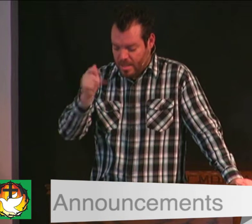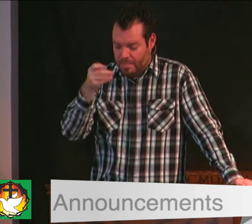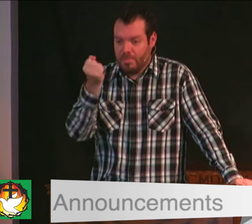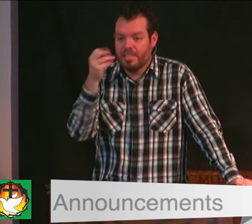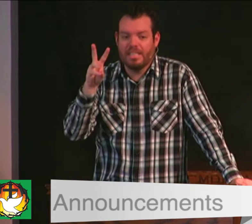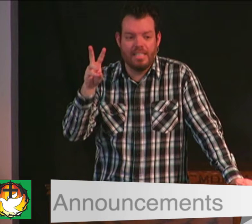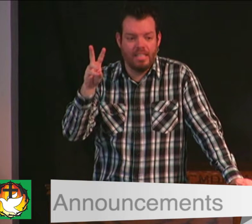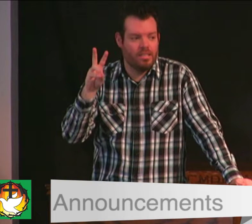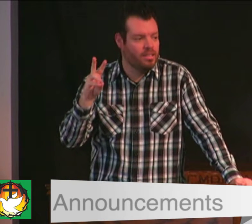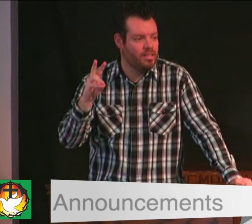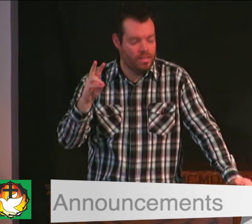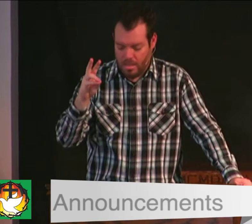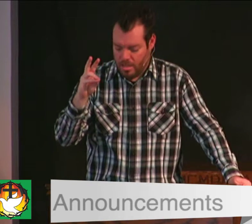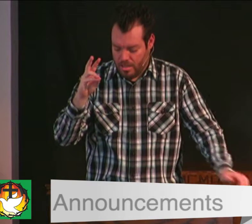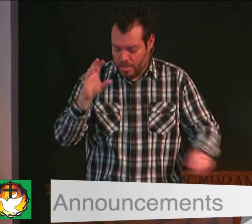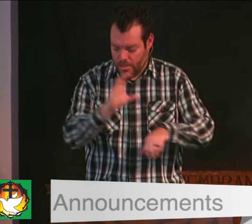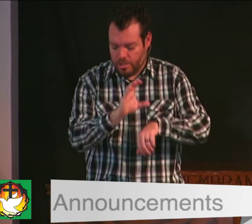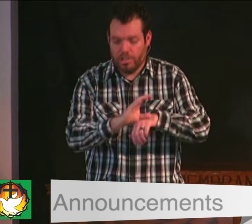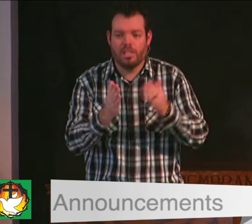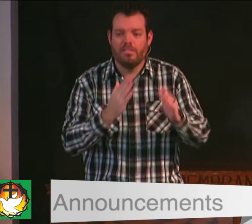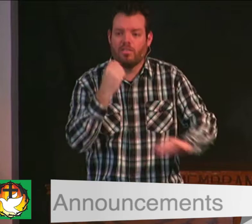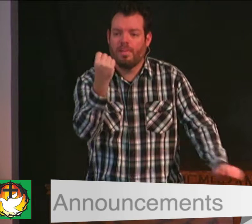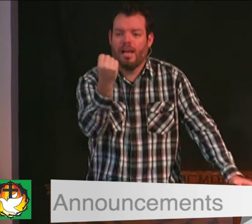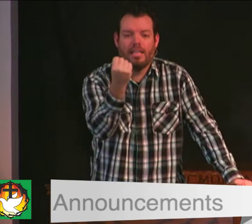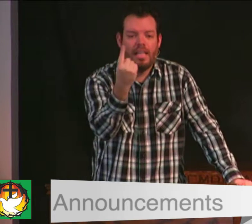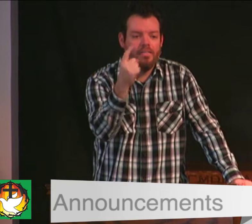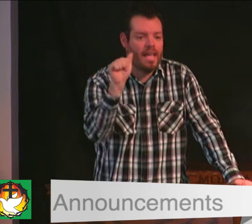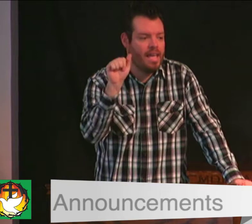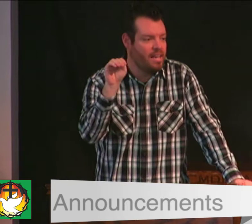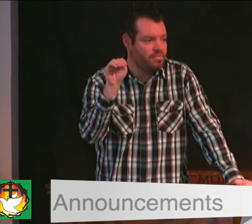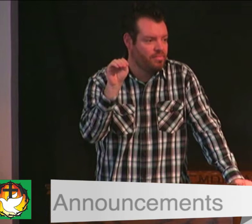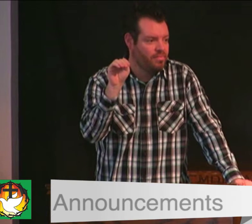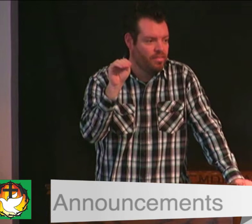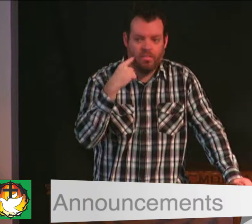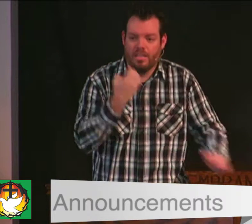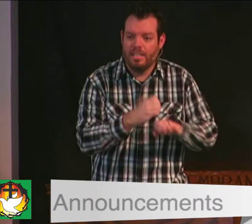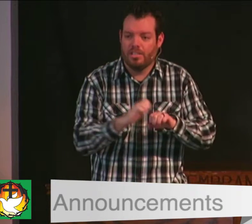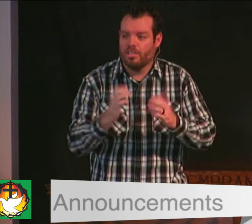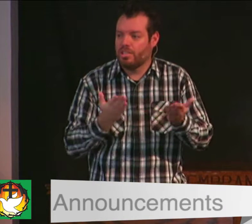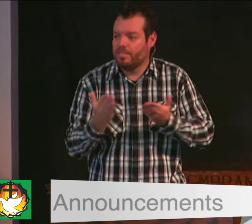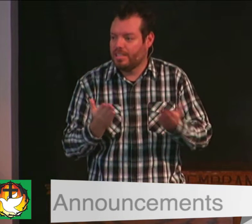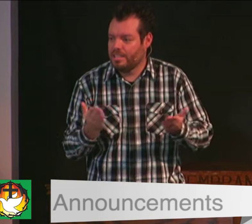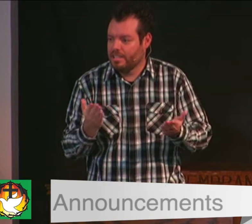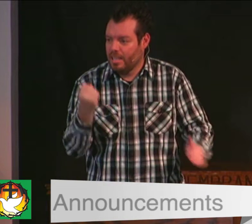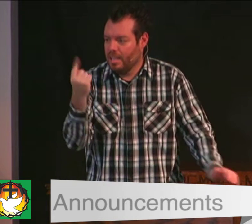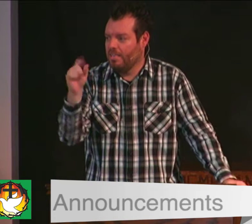April 16th, church service will be at 11 a.m. for Easter service, 11